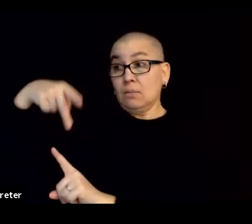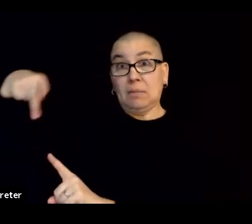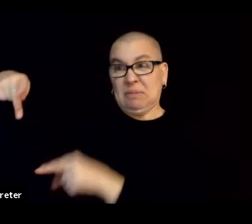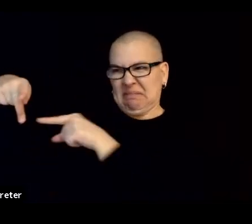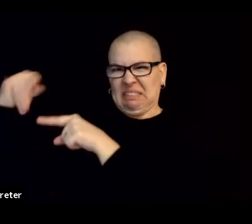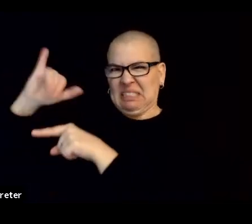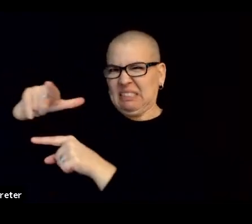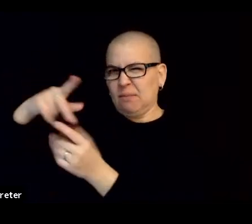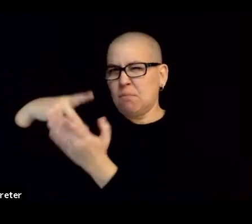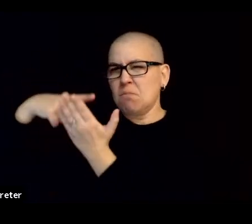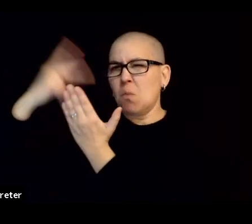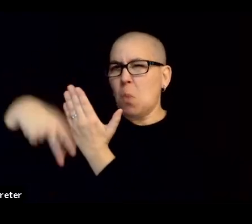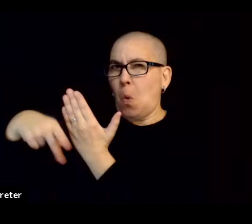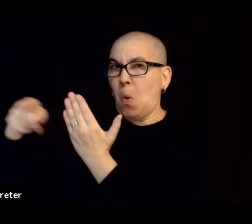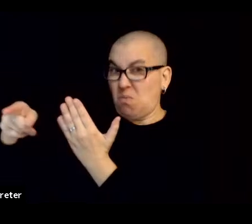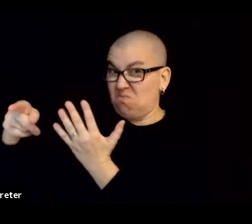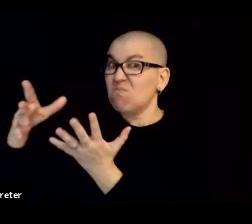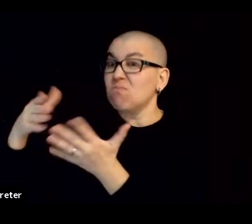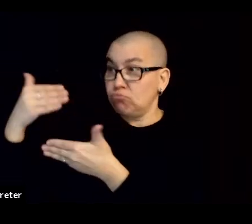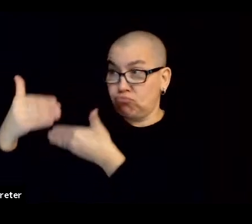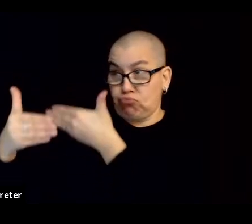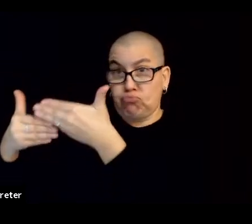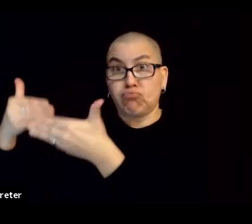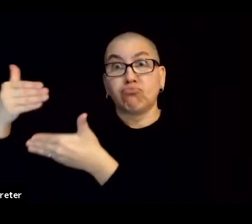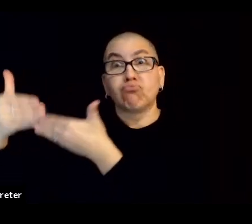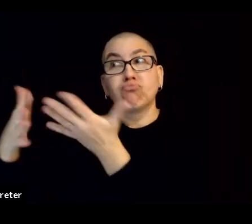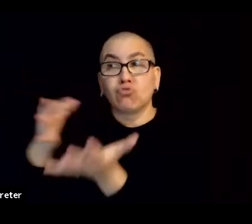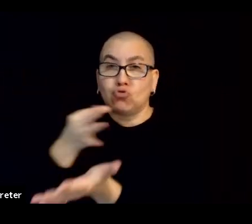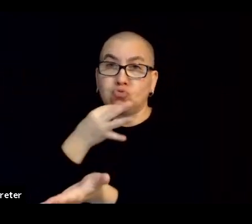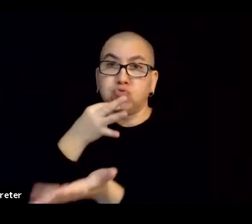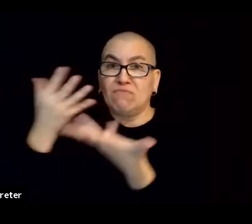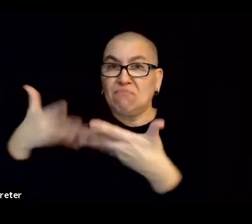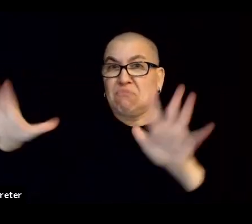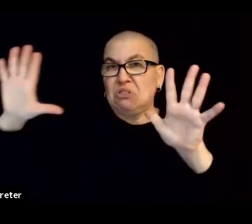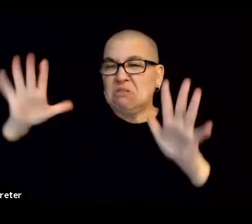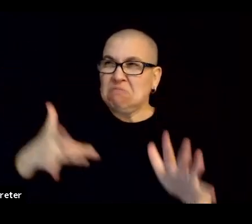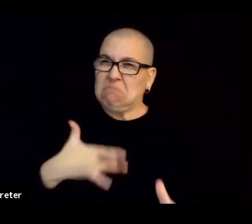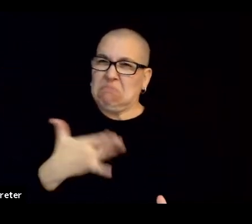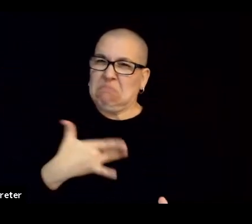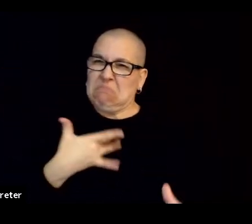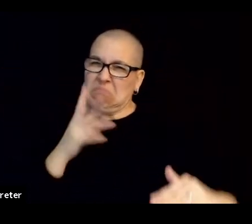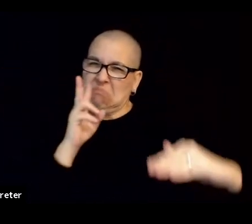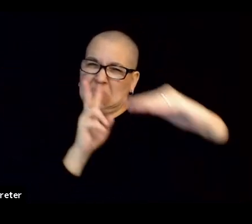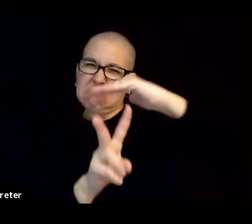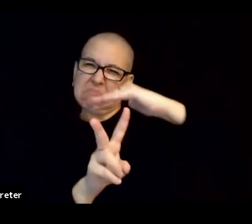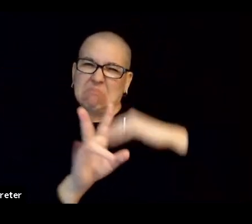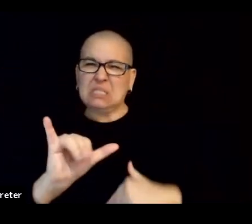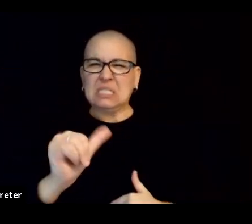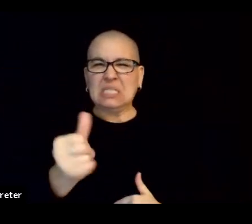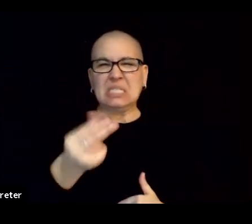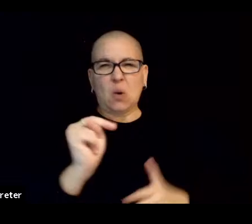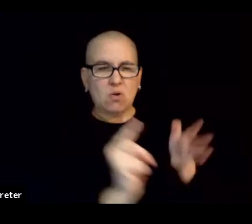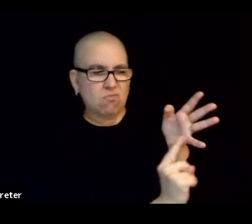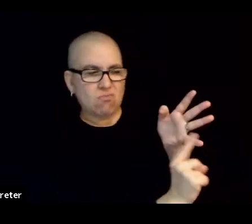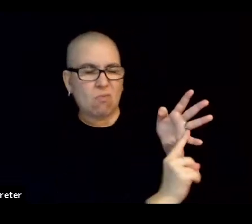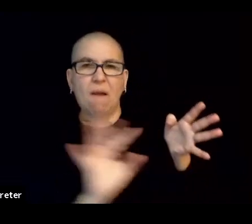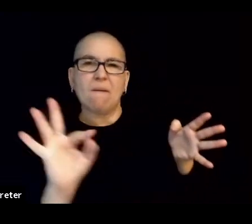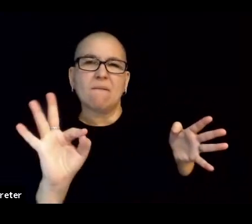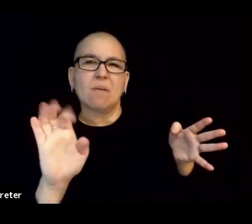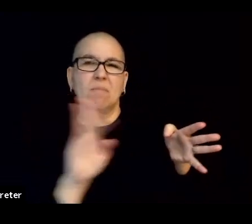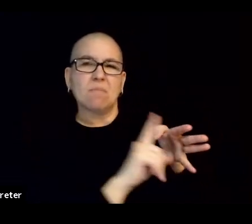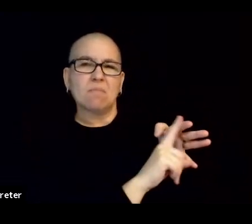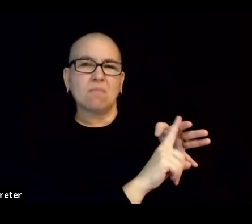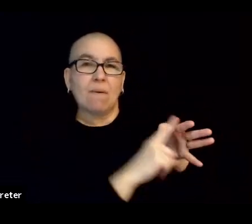completion by the end of this month and early into February, some of the vaccine that is dedicated to that program will